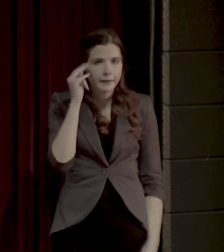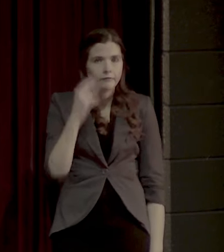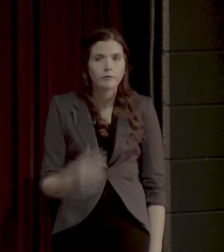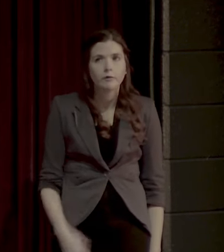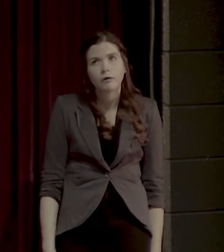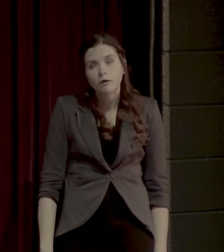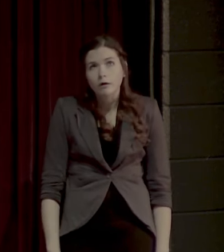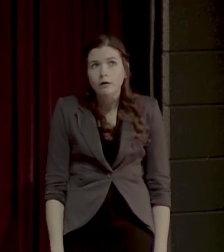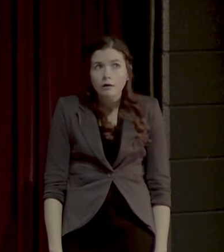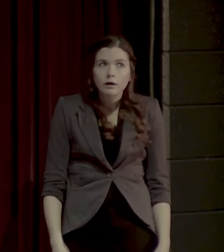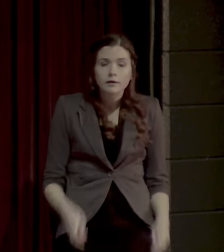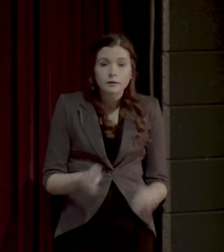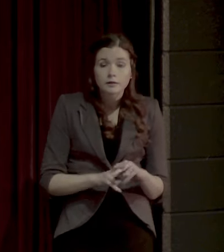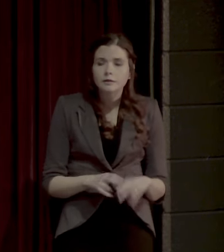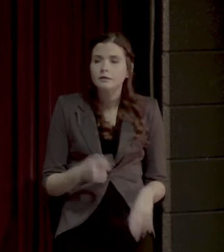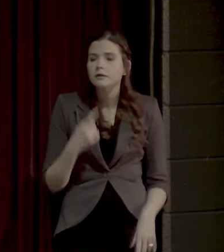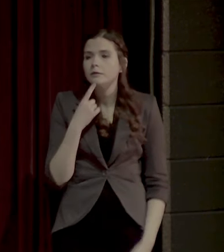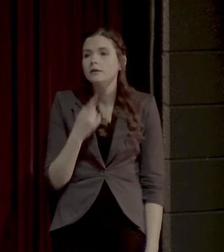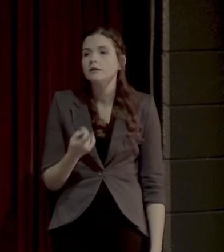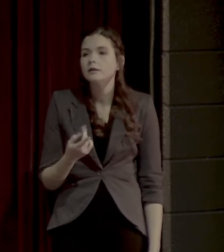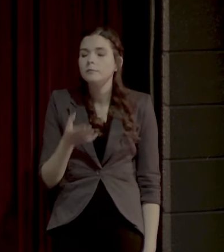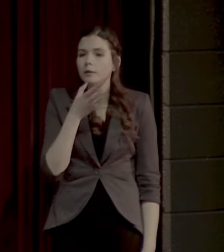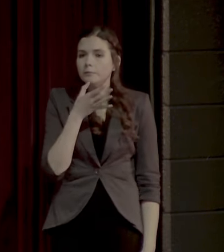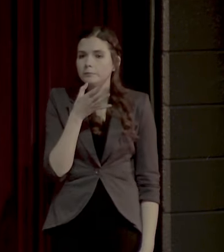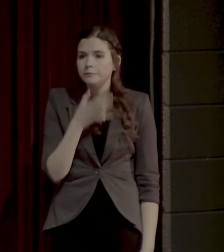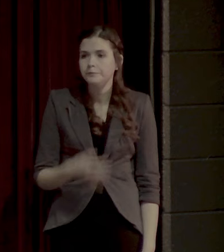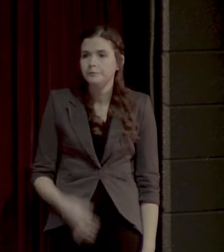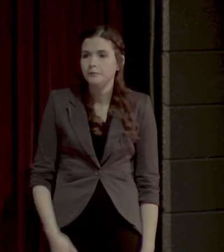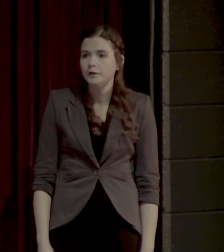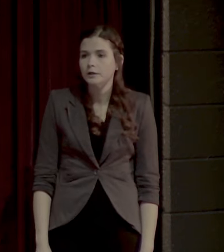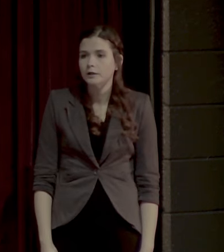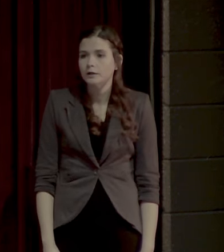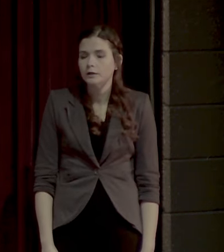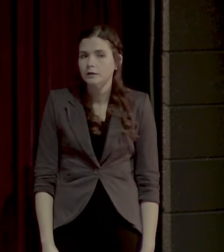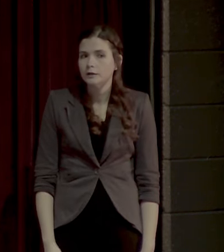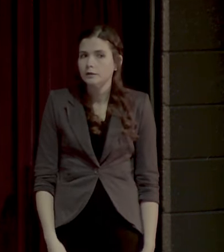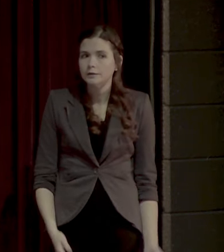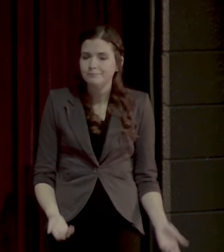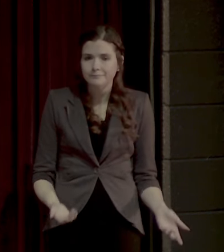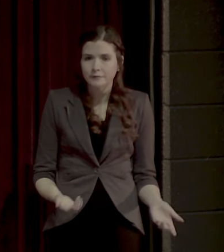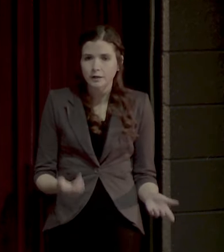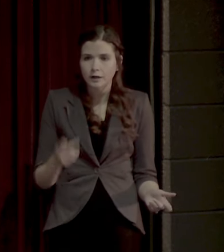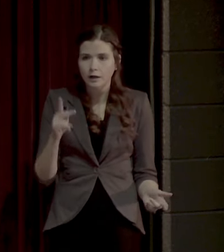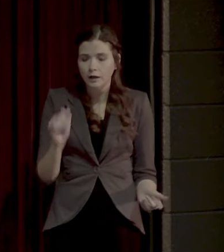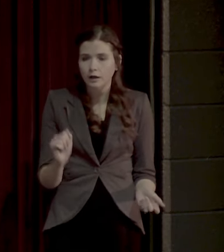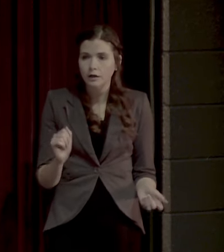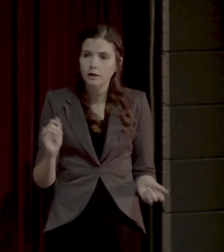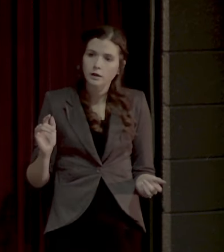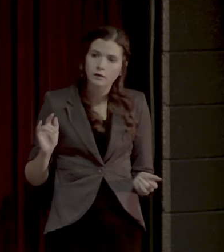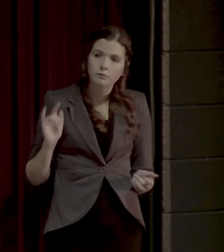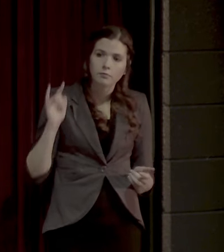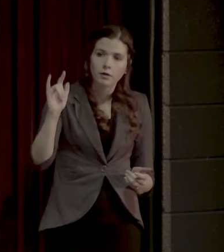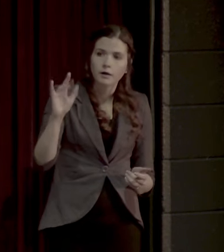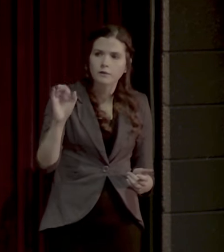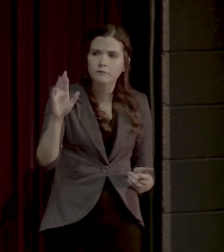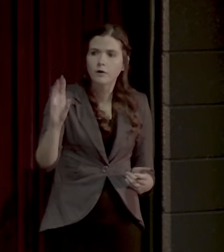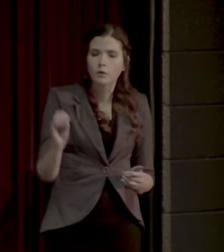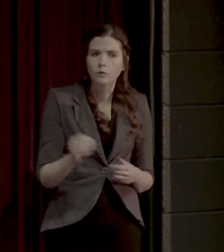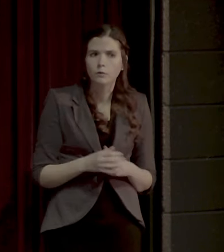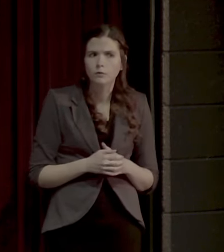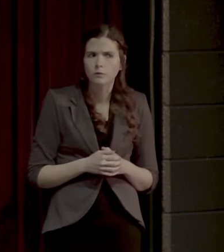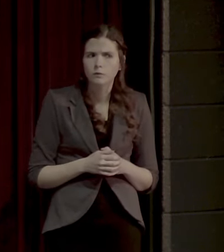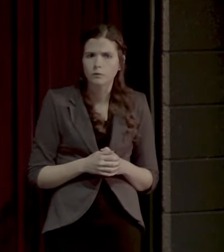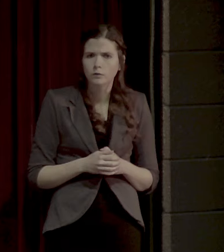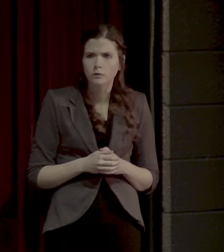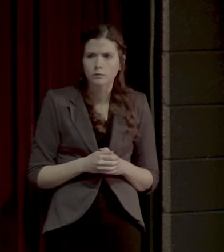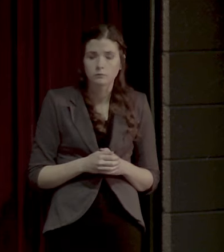down. But he says, "It's Mom. She's unconscious. She's being airlifted to Fargo."